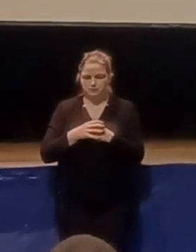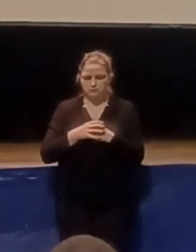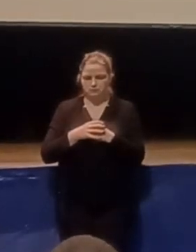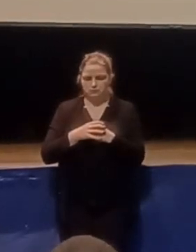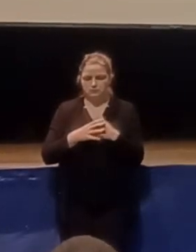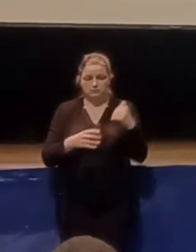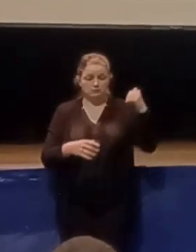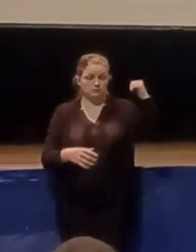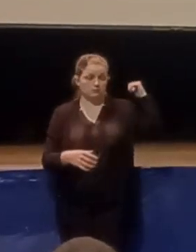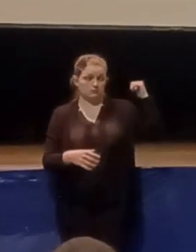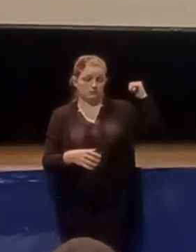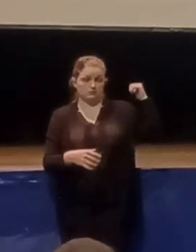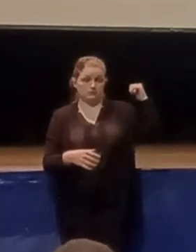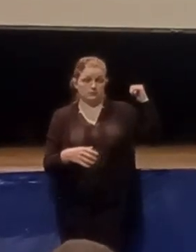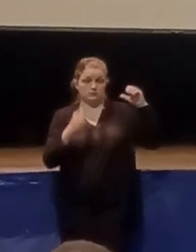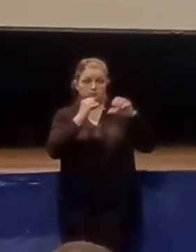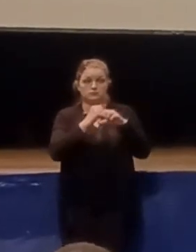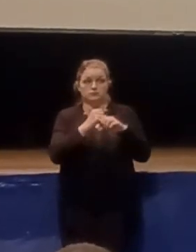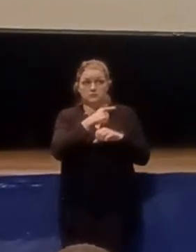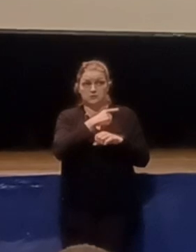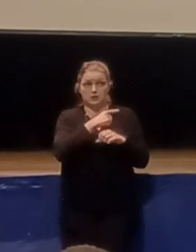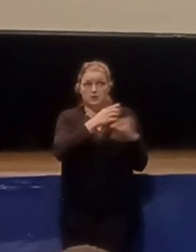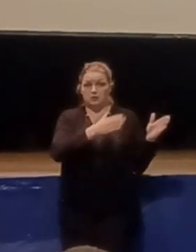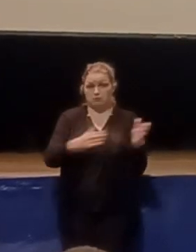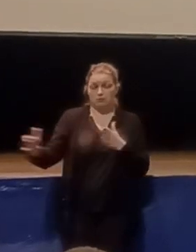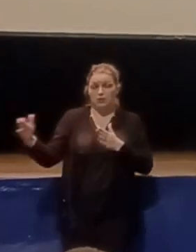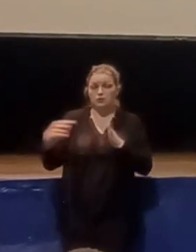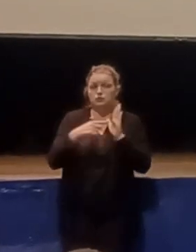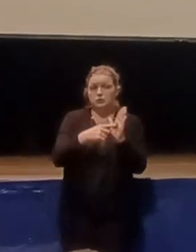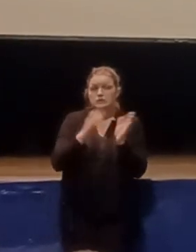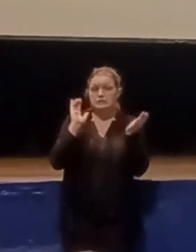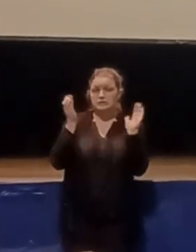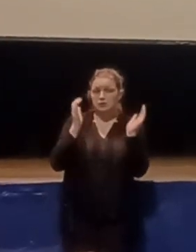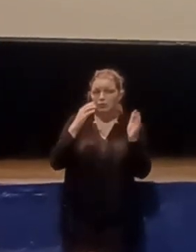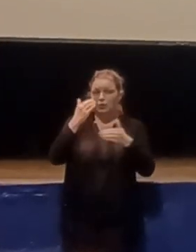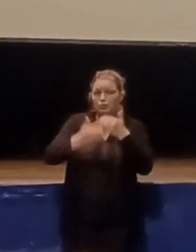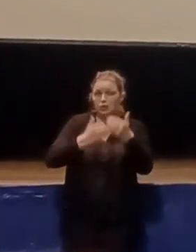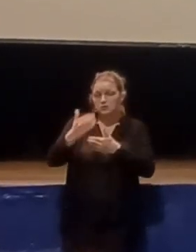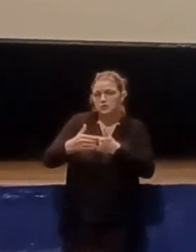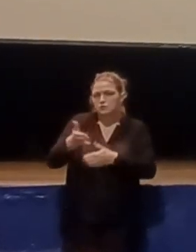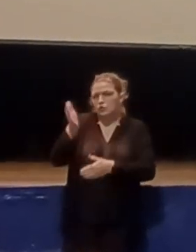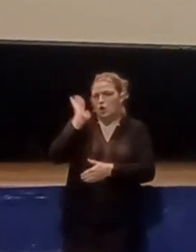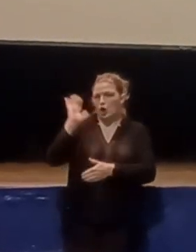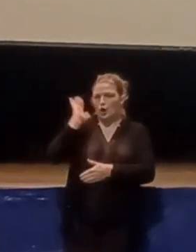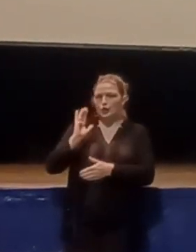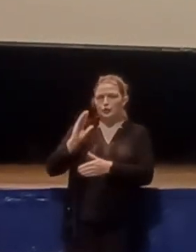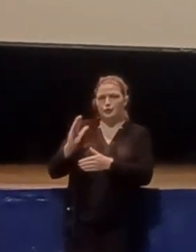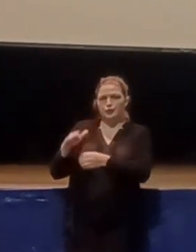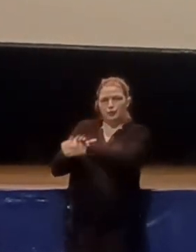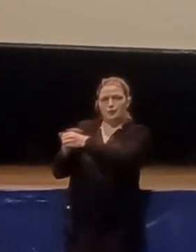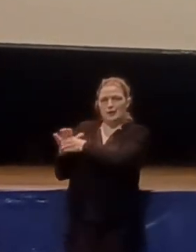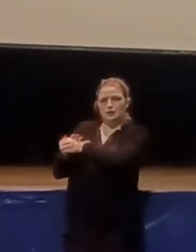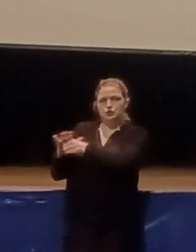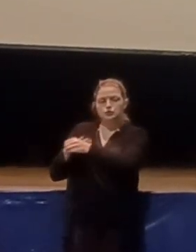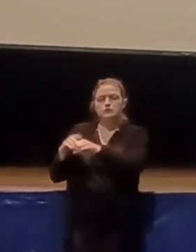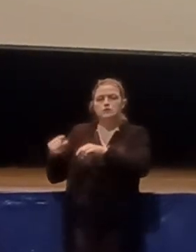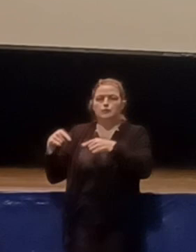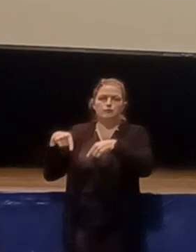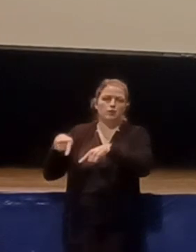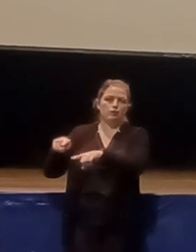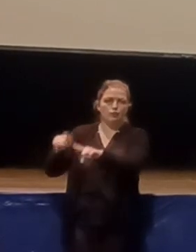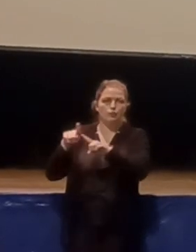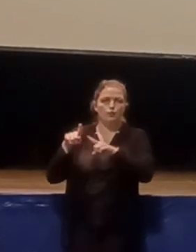this framework here lays out a similar sort of process that we've done for other sites that we've done through our